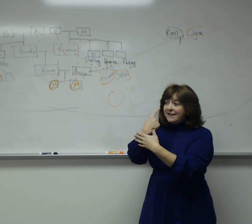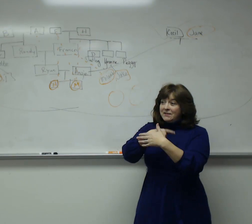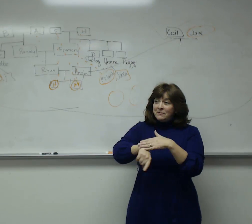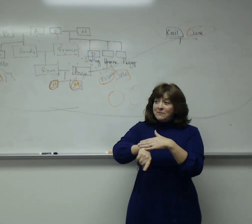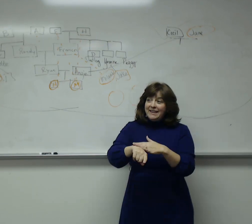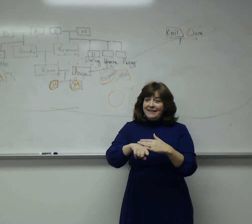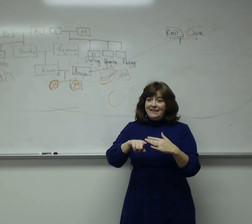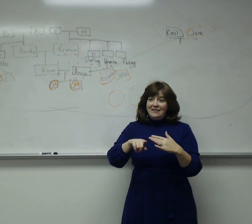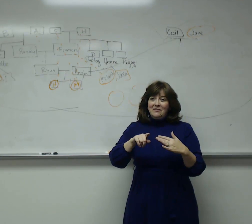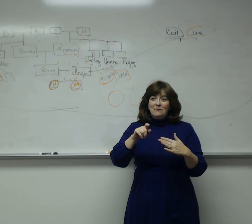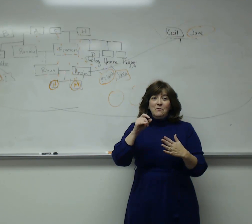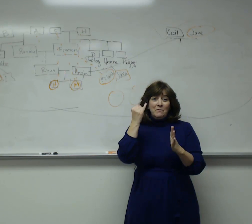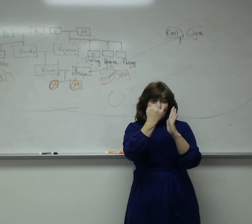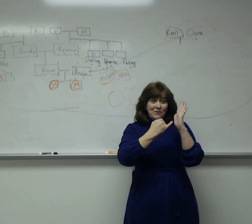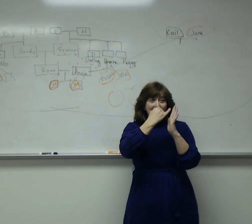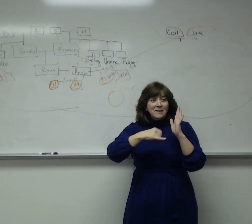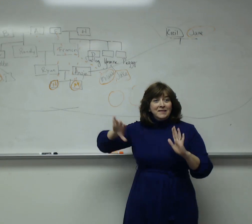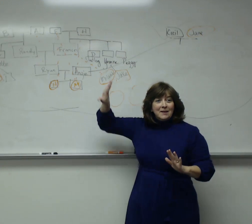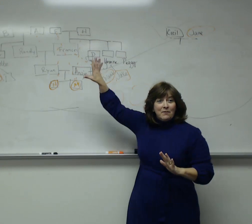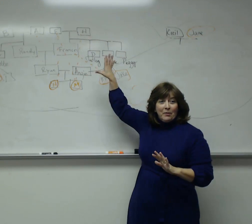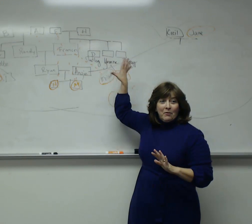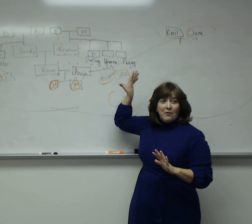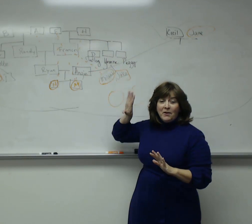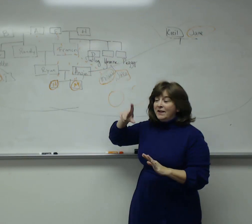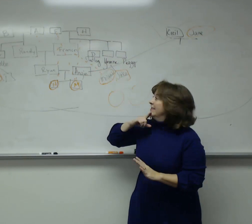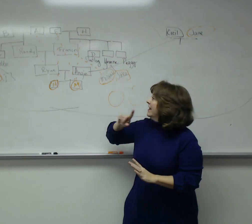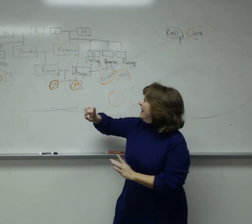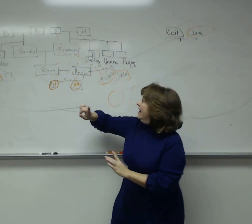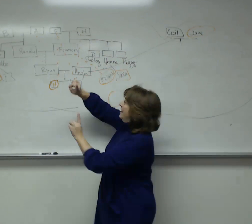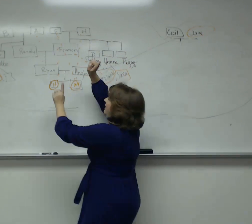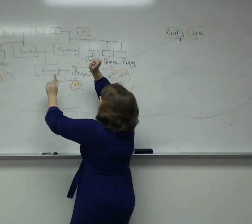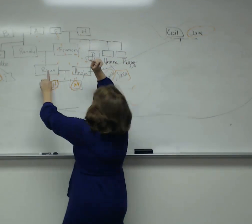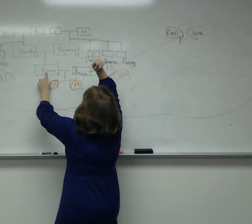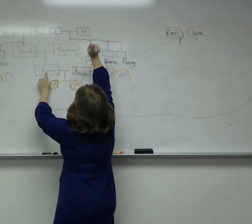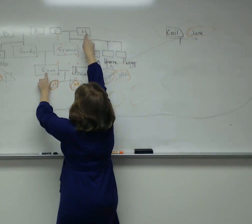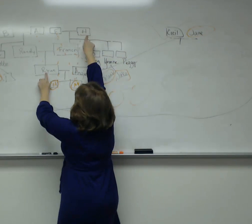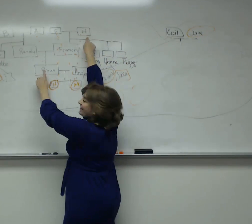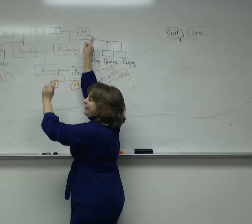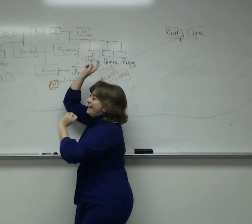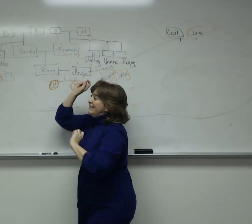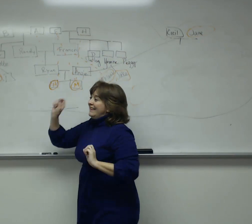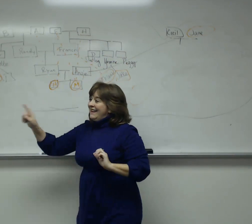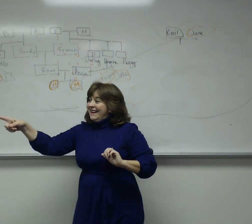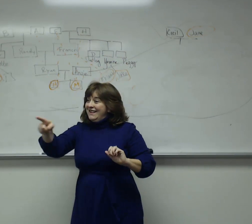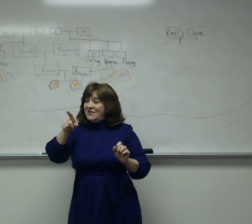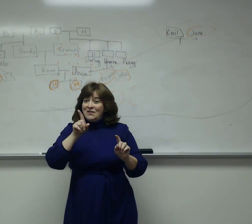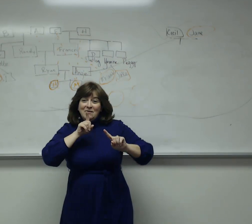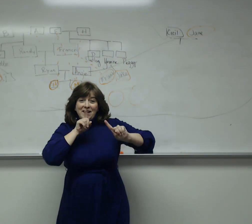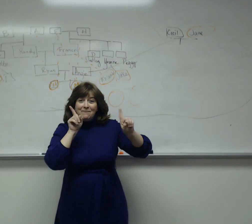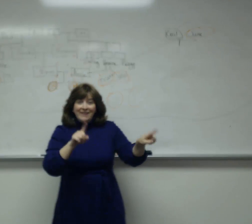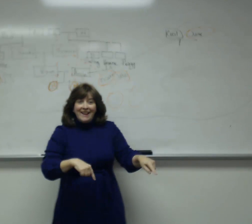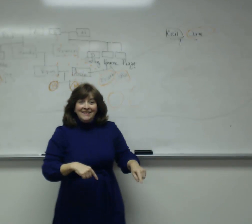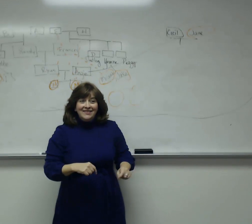Next week, when we draw this up on the board and say, who's this to this, and you're going to be able to answer,